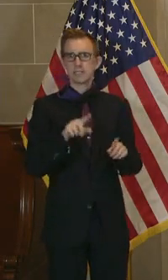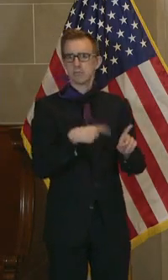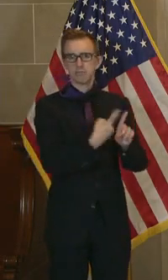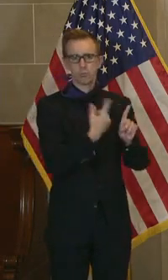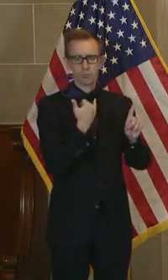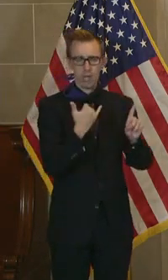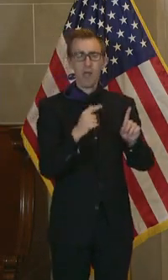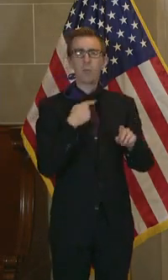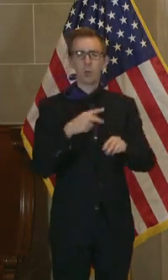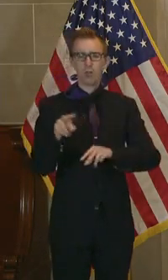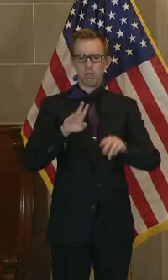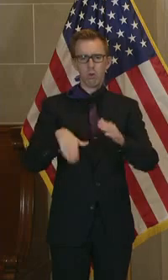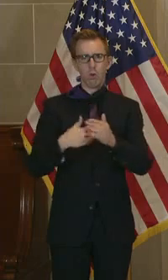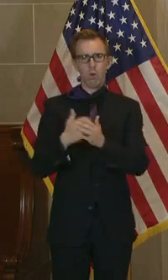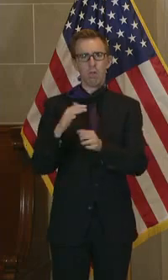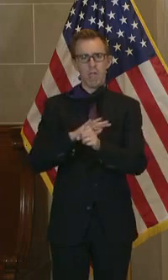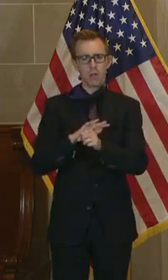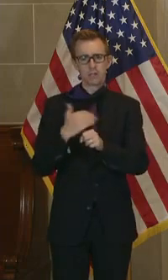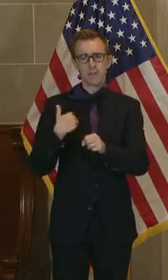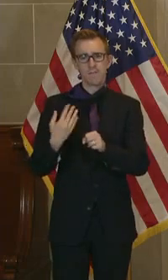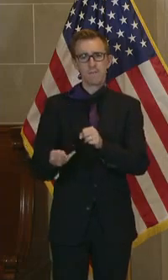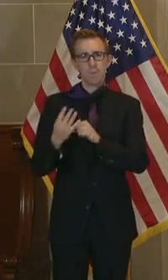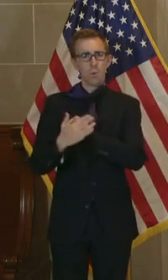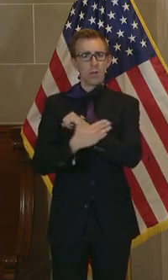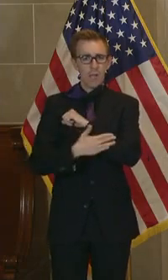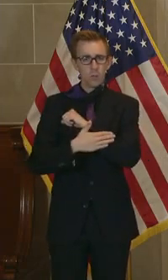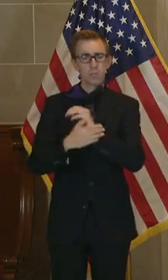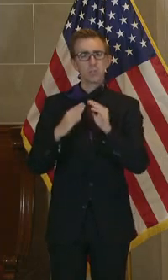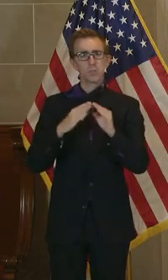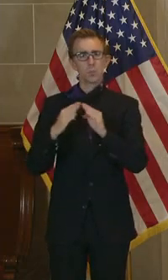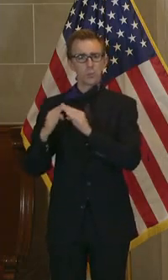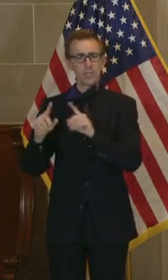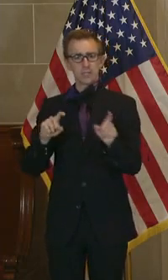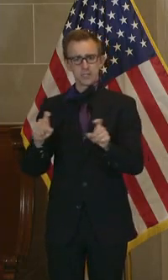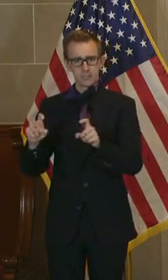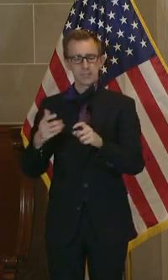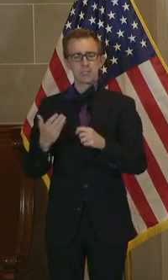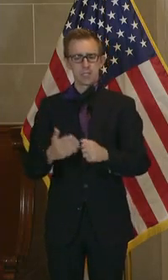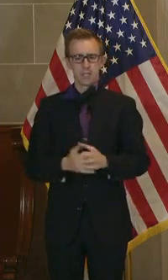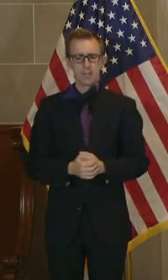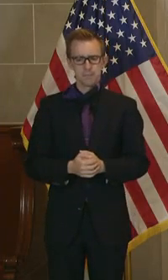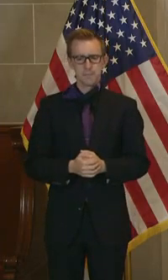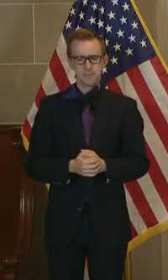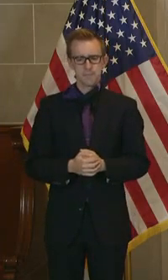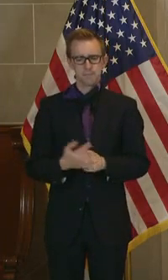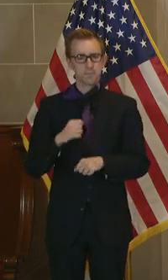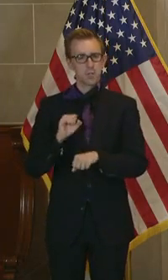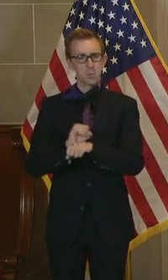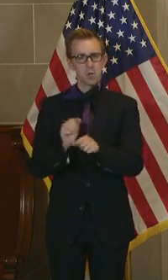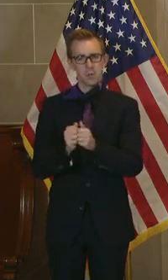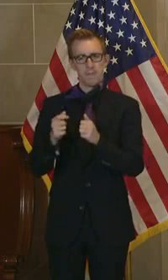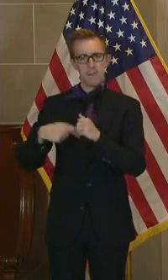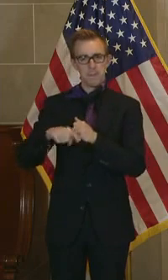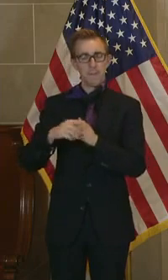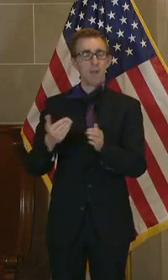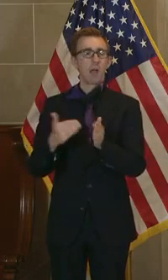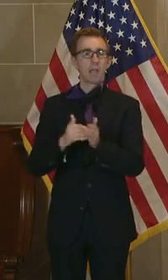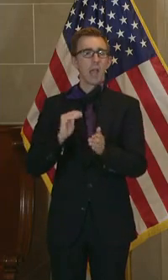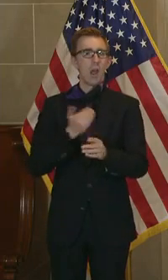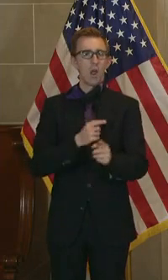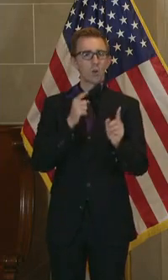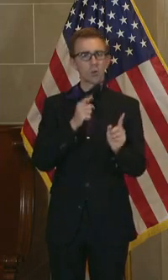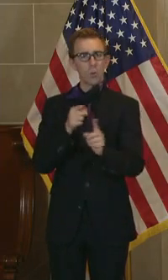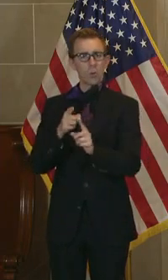the areas, and again, we're going to be in all 4 counties doing community testing. And working with them. Again, our goal is always to